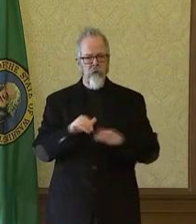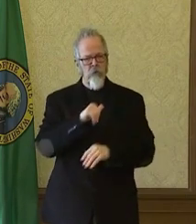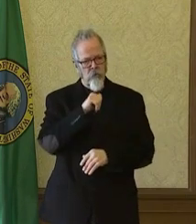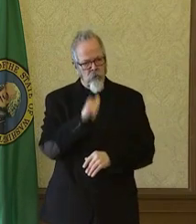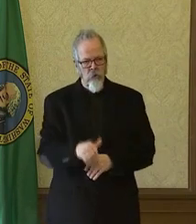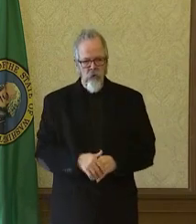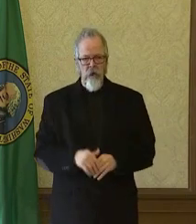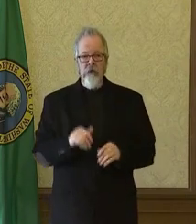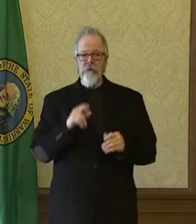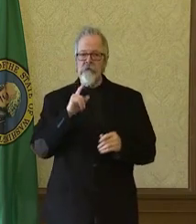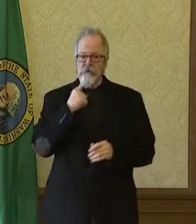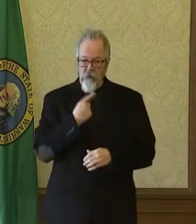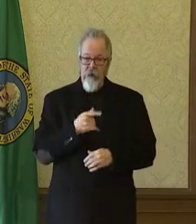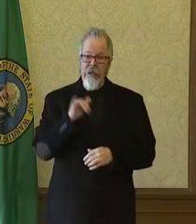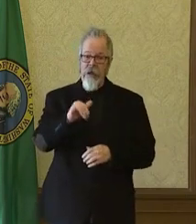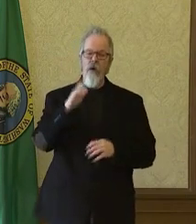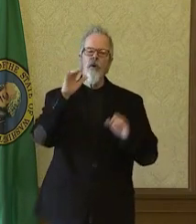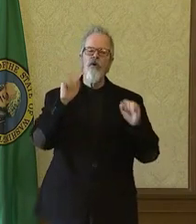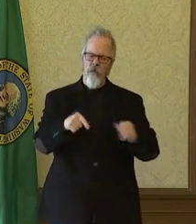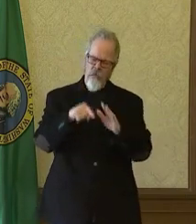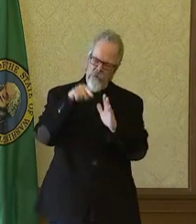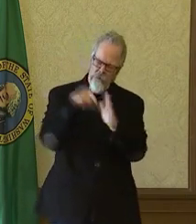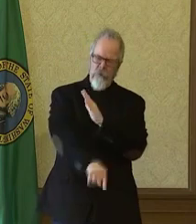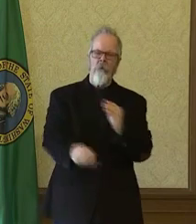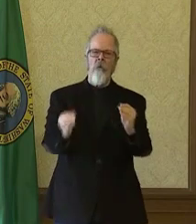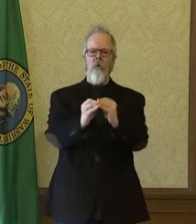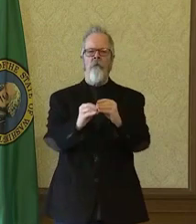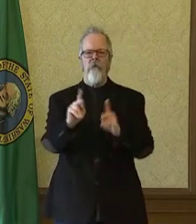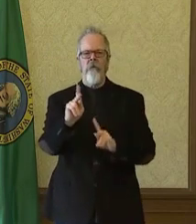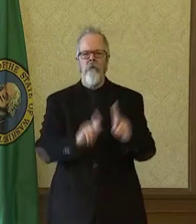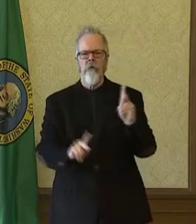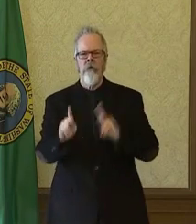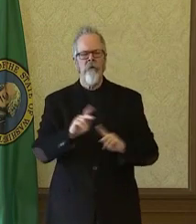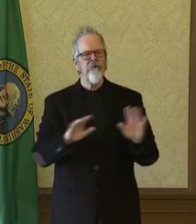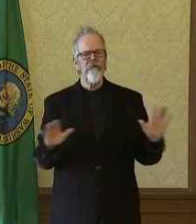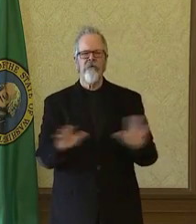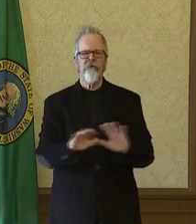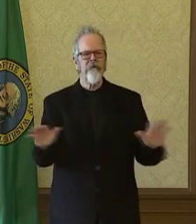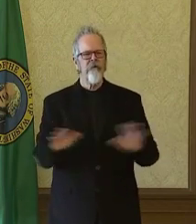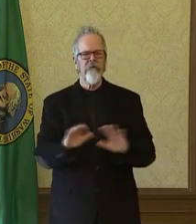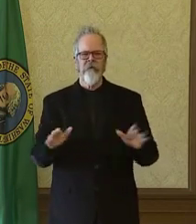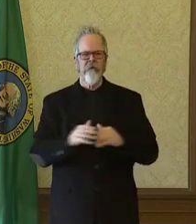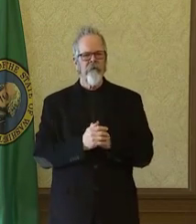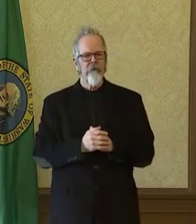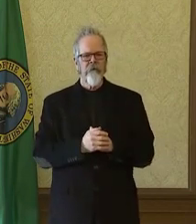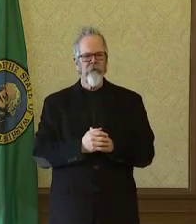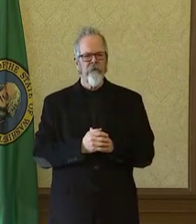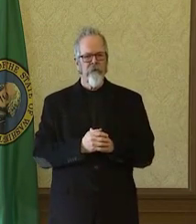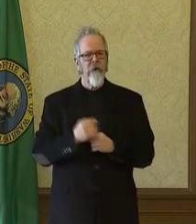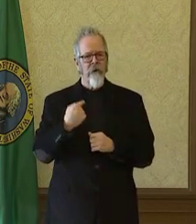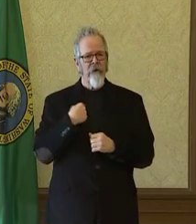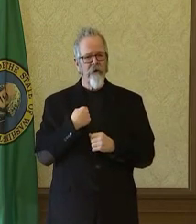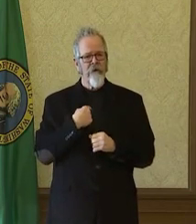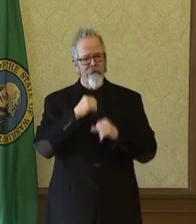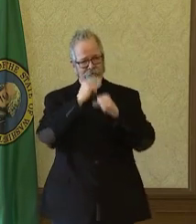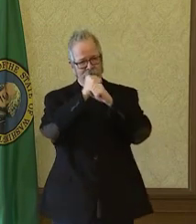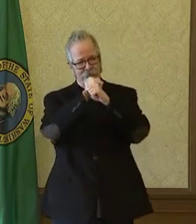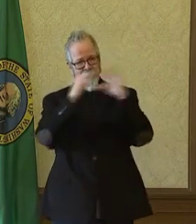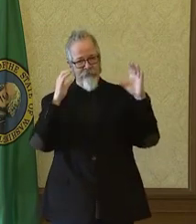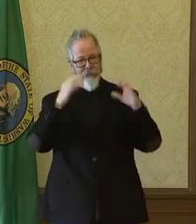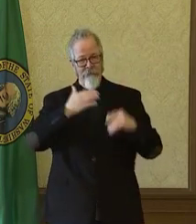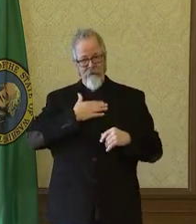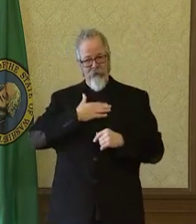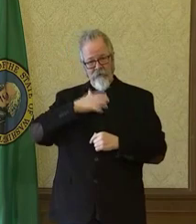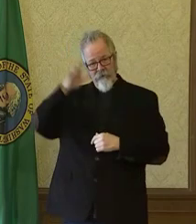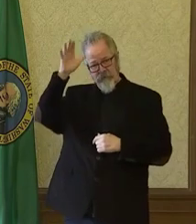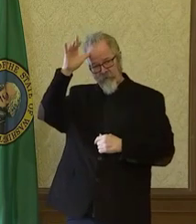as we continue to improve. And the way I think of this is, you know, my dad was an old track coach, and he always taught runners, you got to run